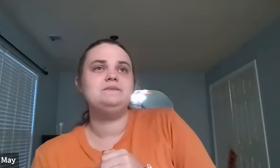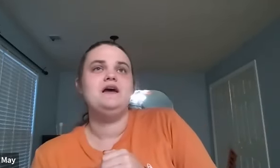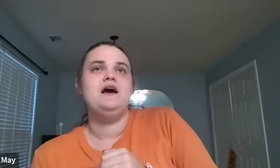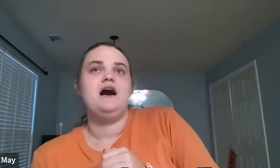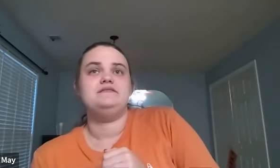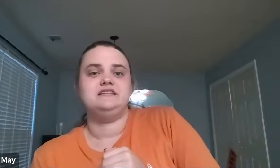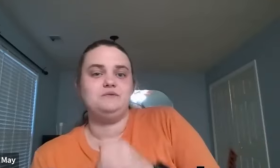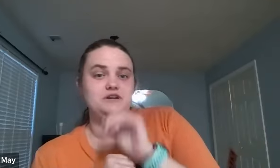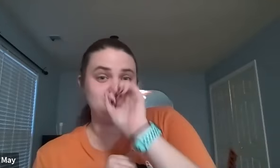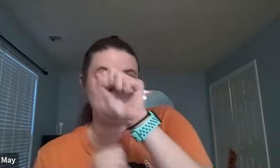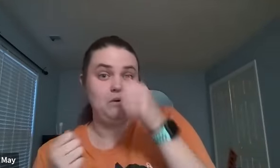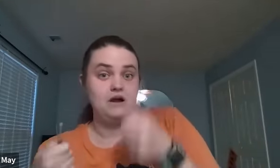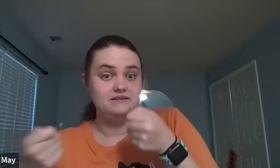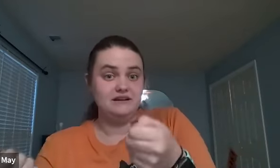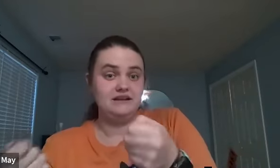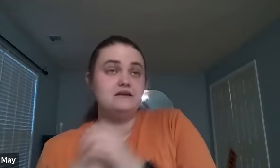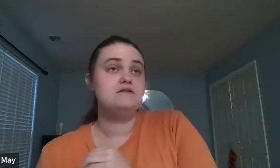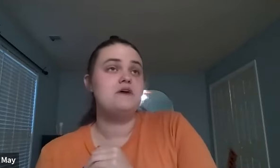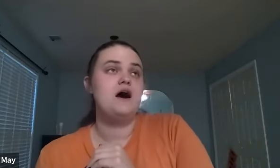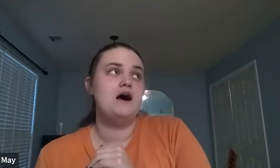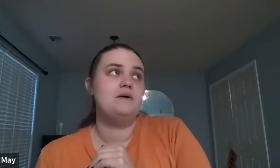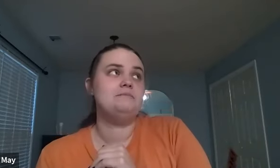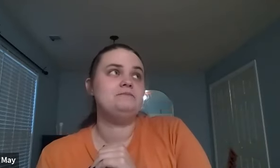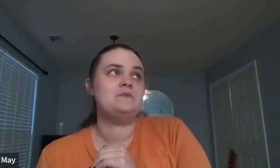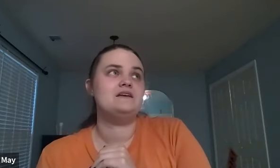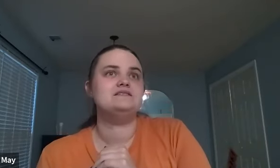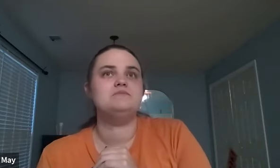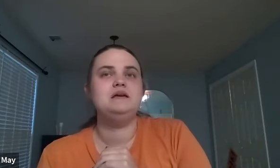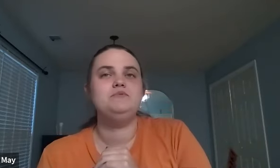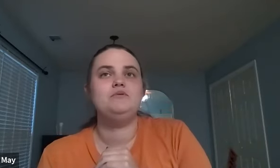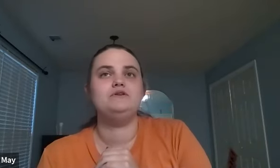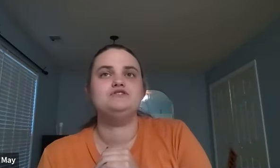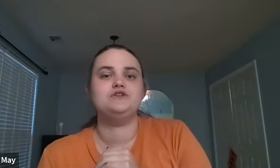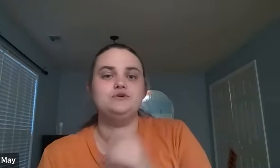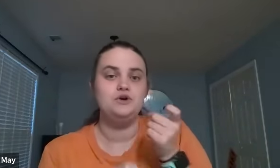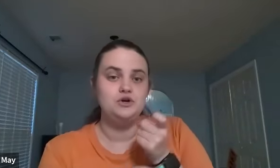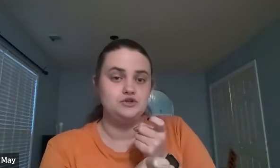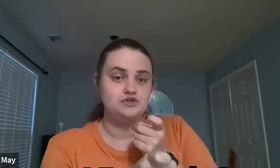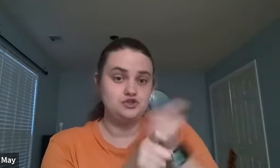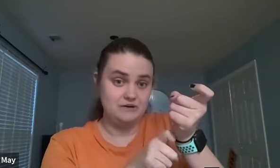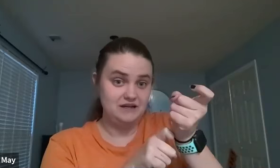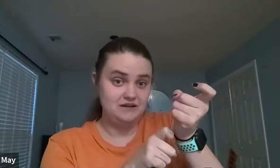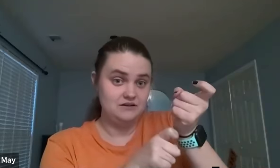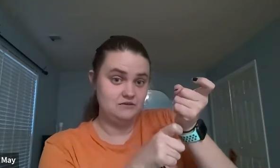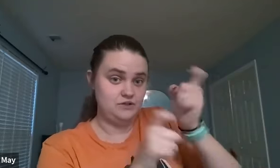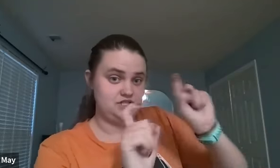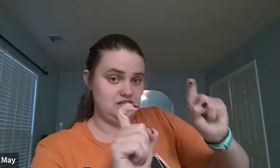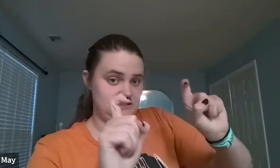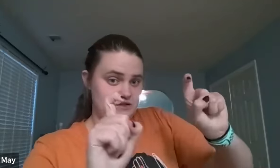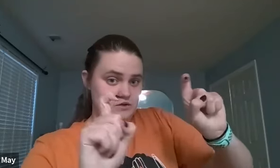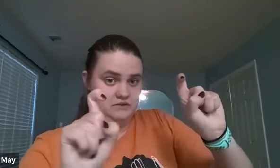treat. I've seen where it's just one give. Some people will do trick, which is like 2 bent